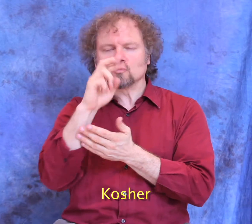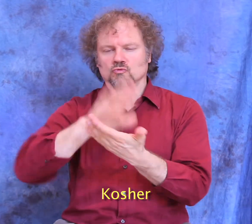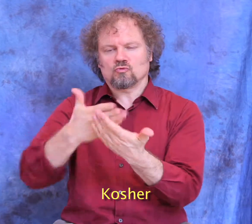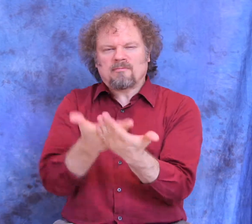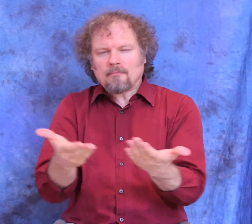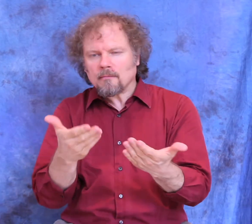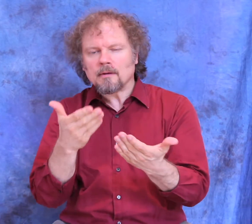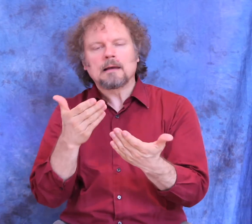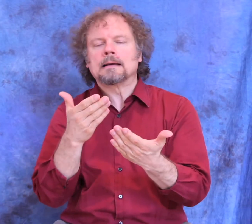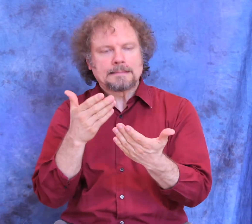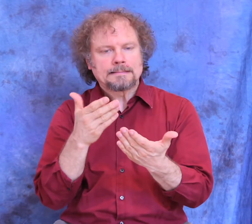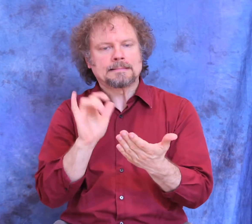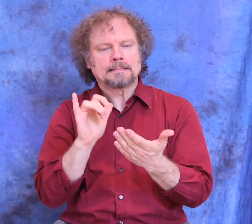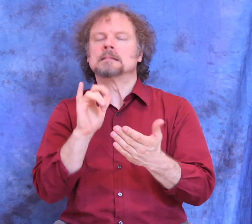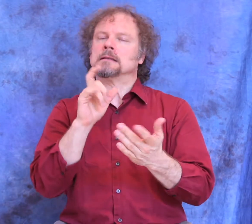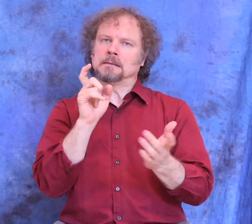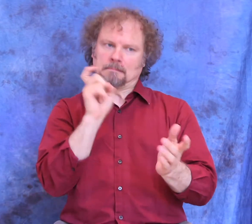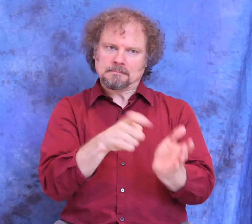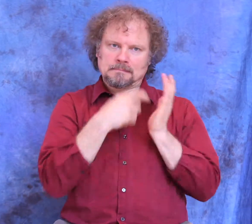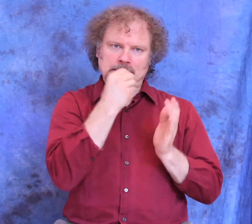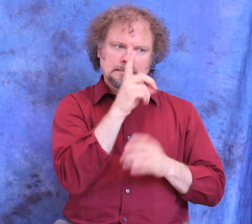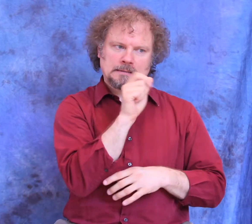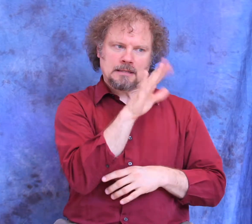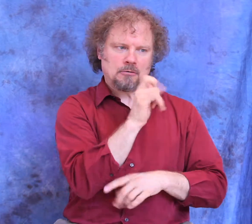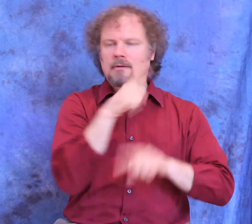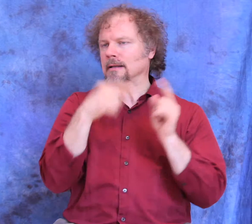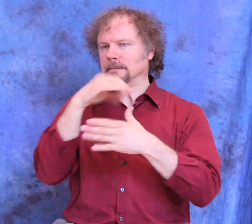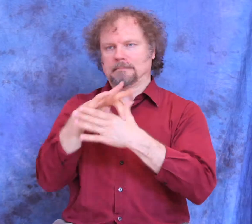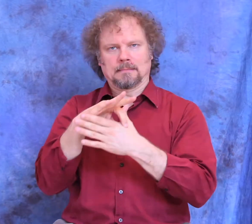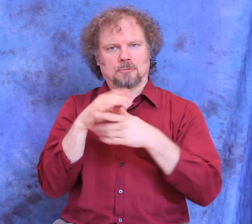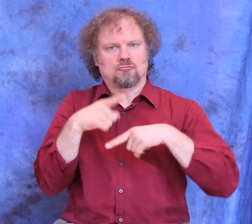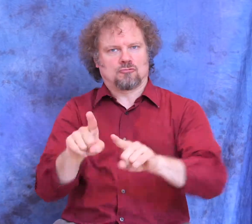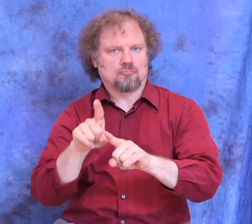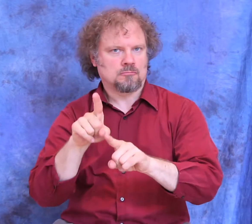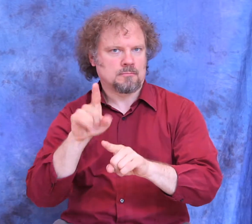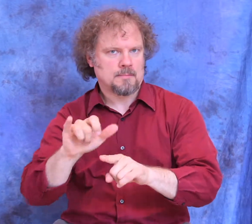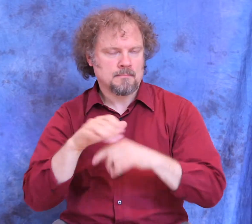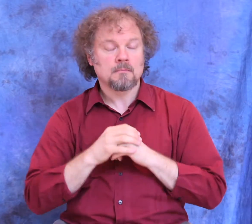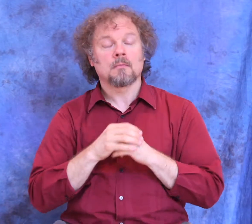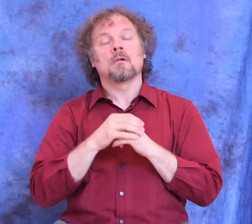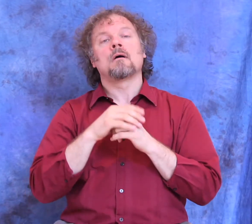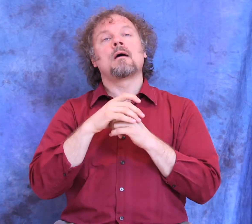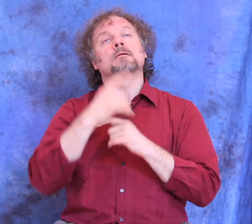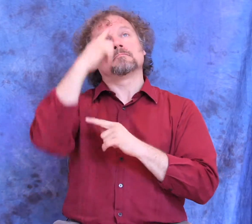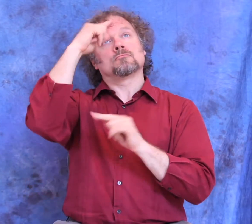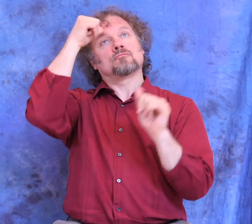made it necessary for them to eat dairy rather than meat at that time. As a commemoration of this, we